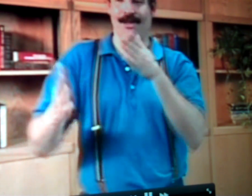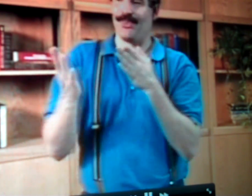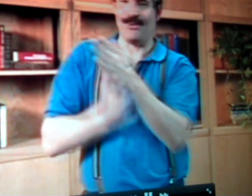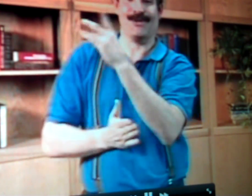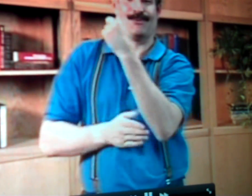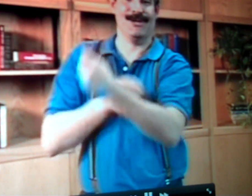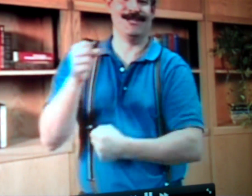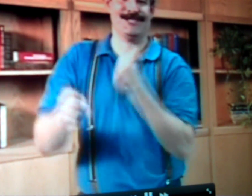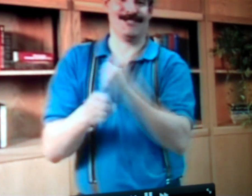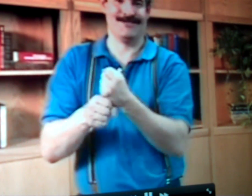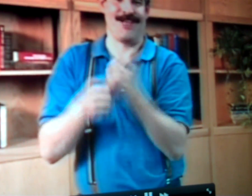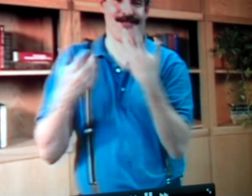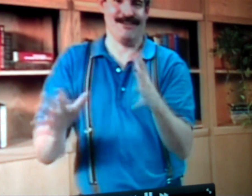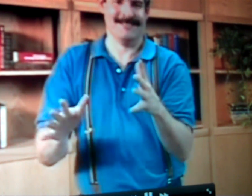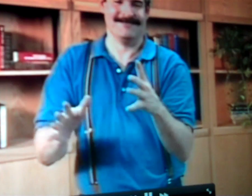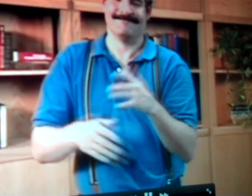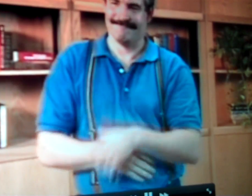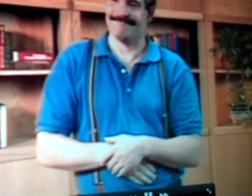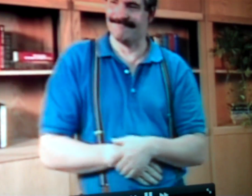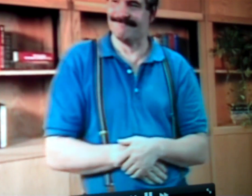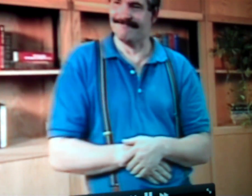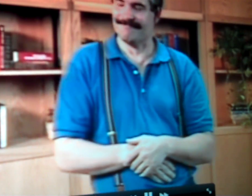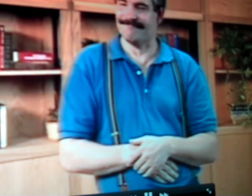So I entered the PhD program. I felt more confident already.